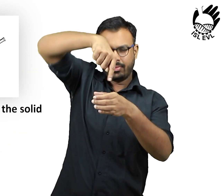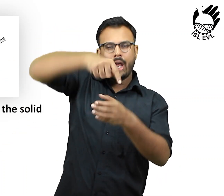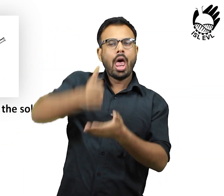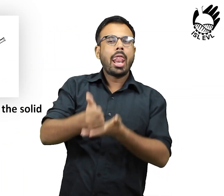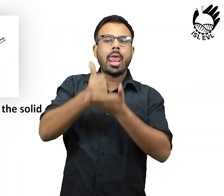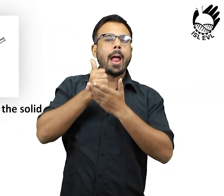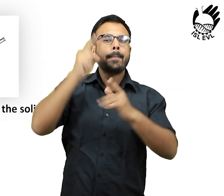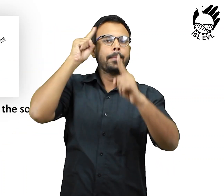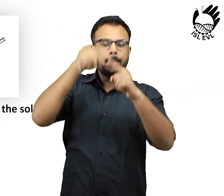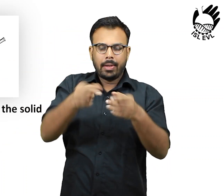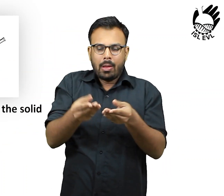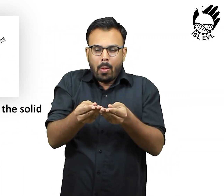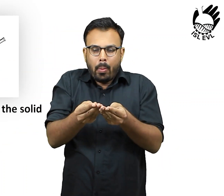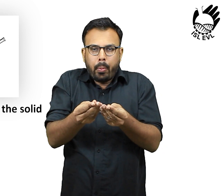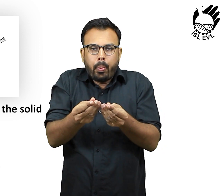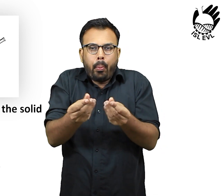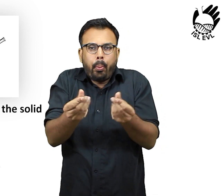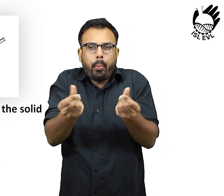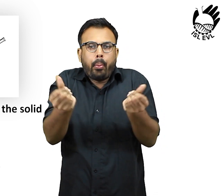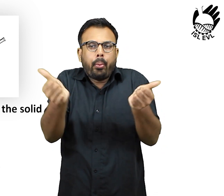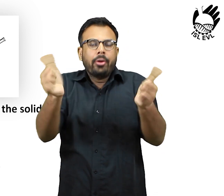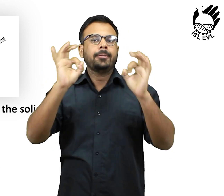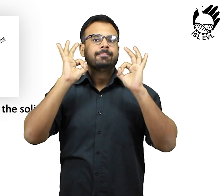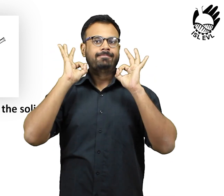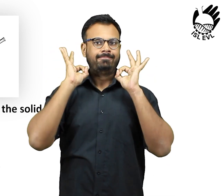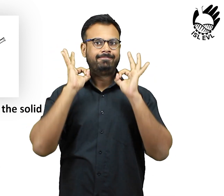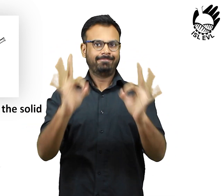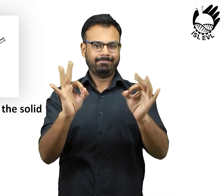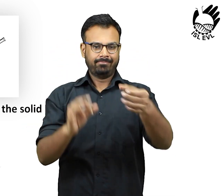Continuous stirring with a glass rod will help the solid to dissolve.